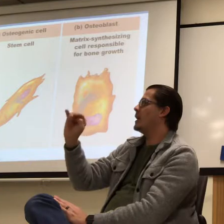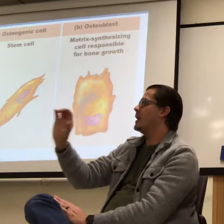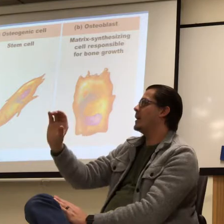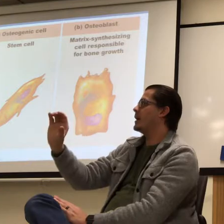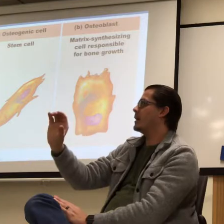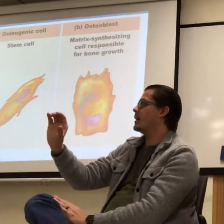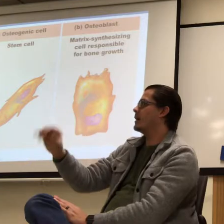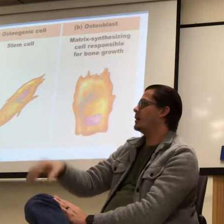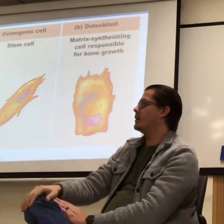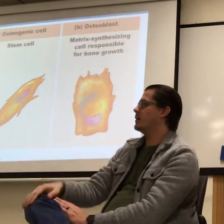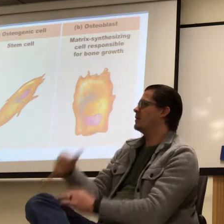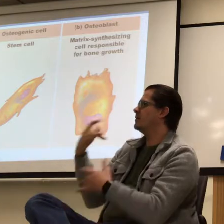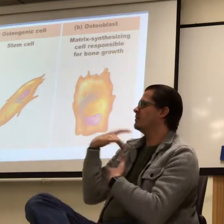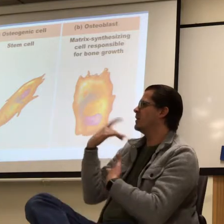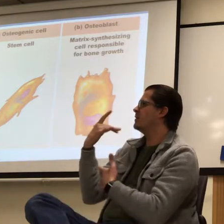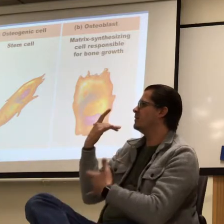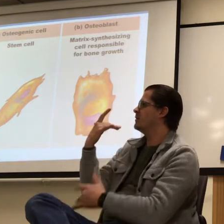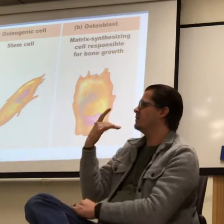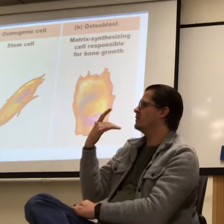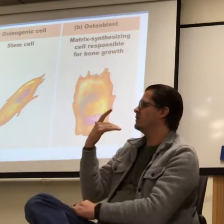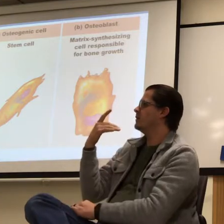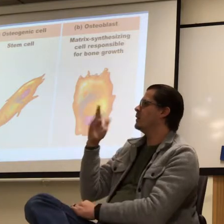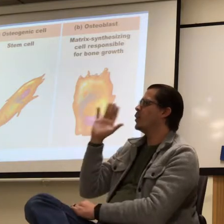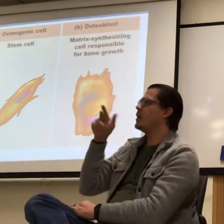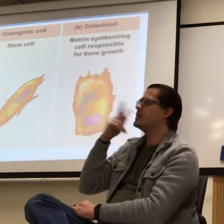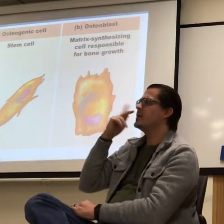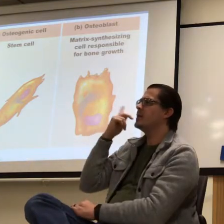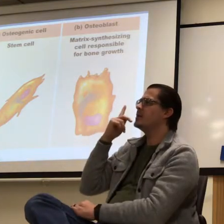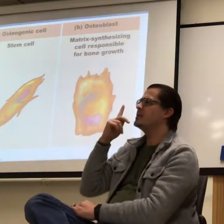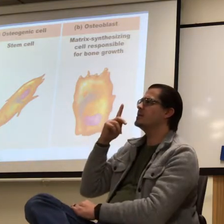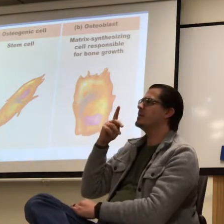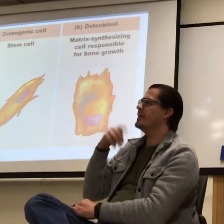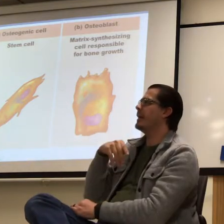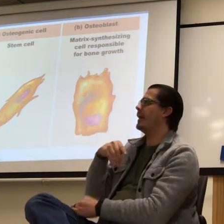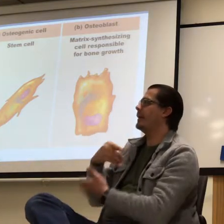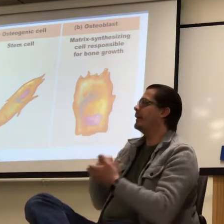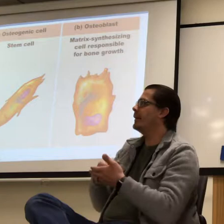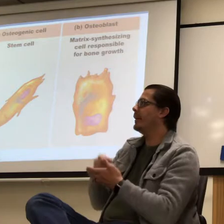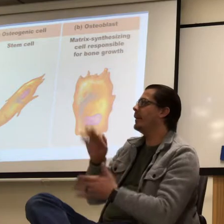We usually see them in development, okay, like in fetal development.